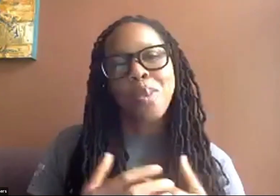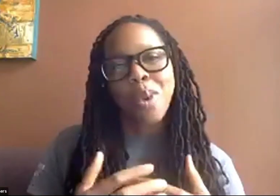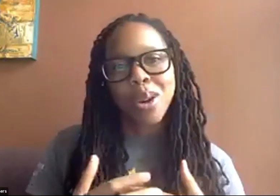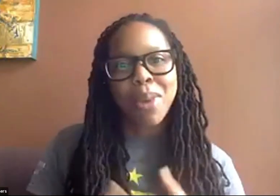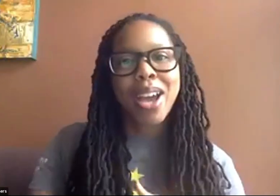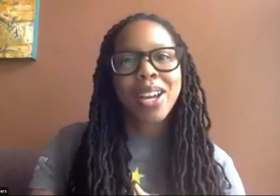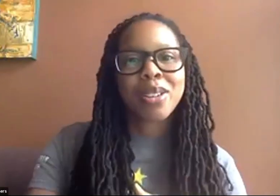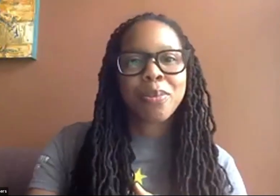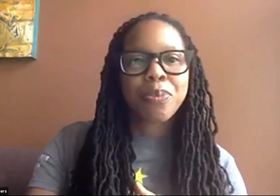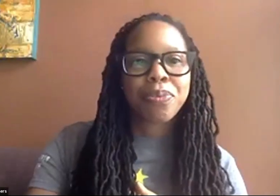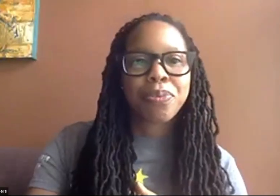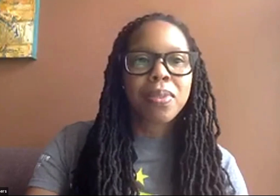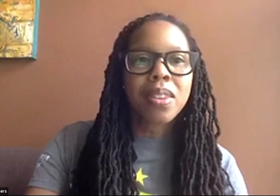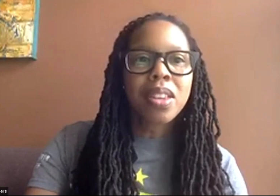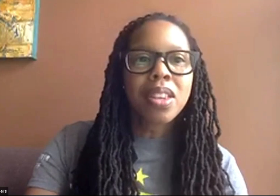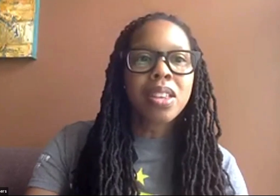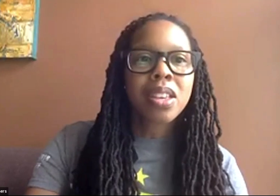weeks. Welcome back.